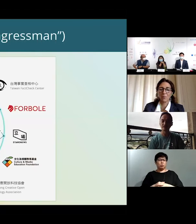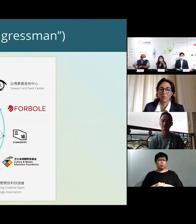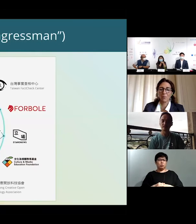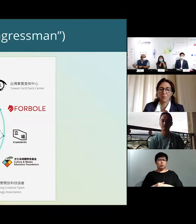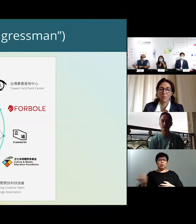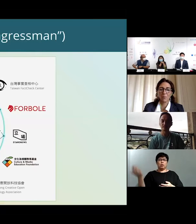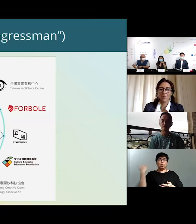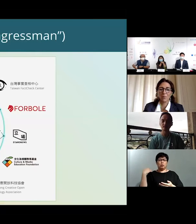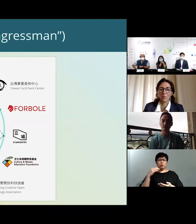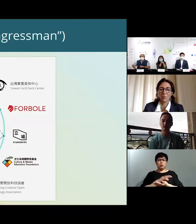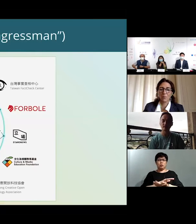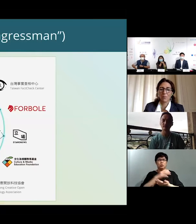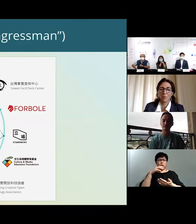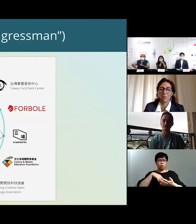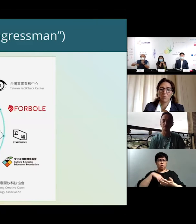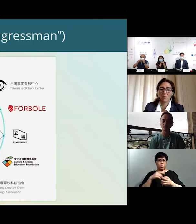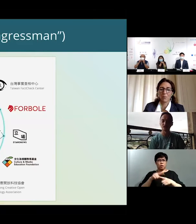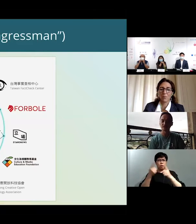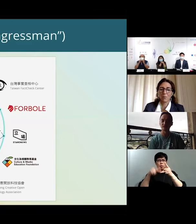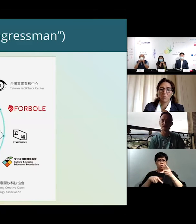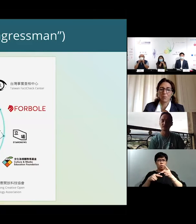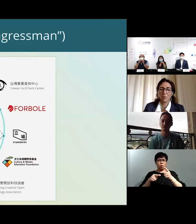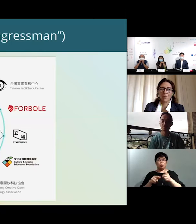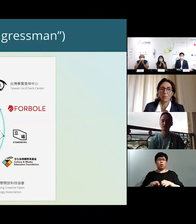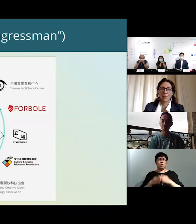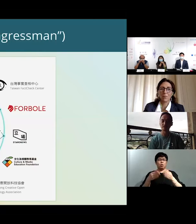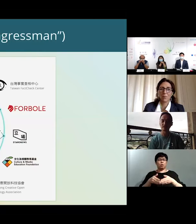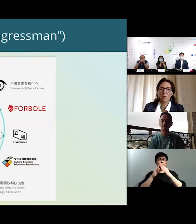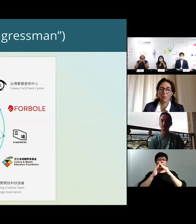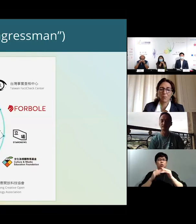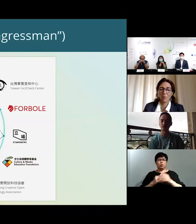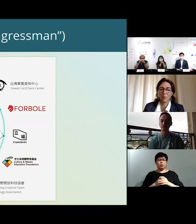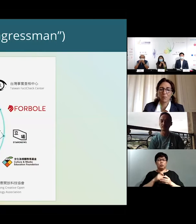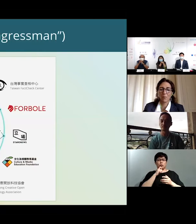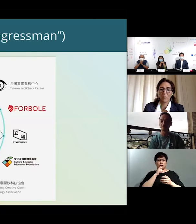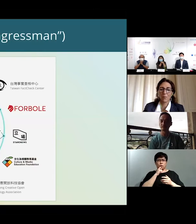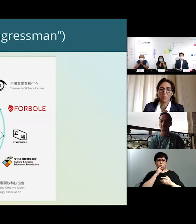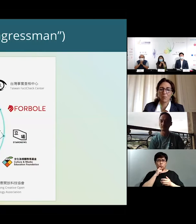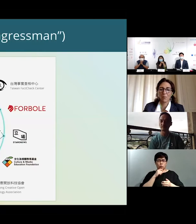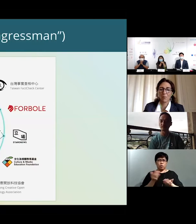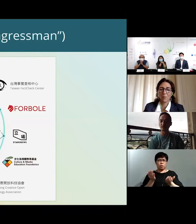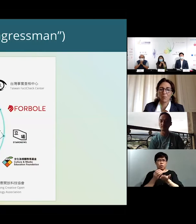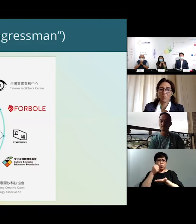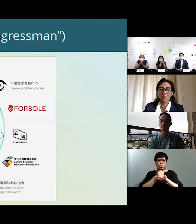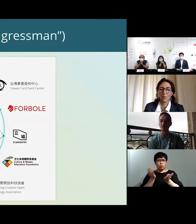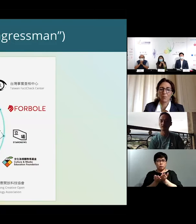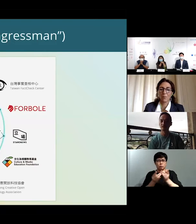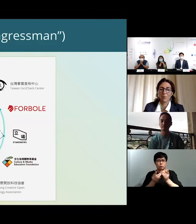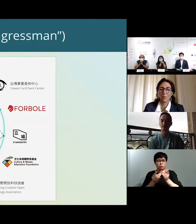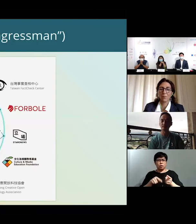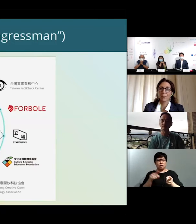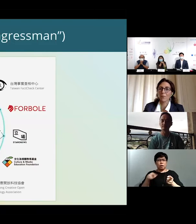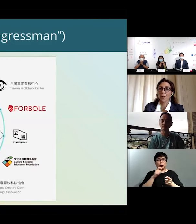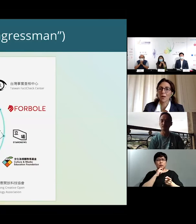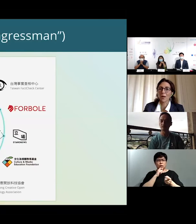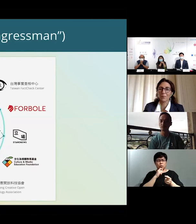are 7 founding validators in our genesis, names of which some of the names are